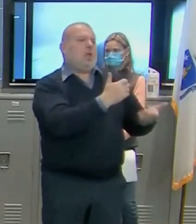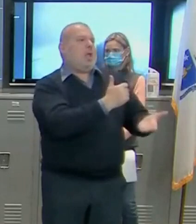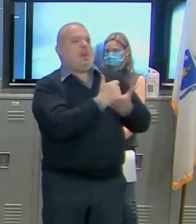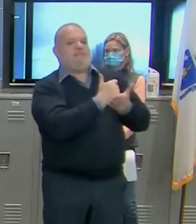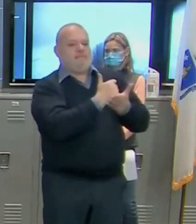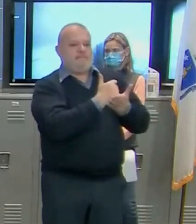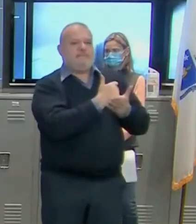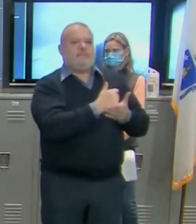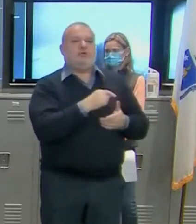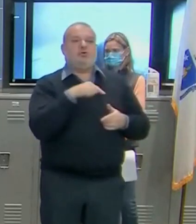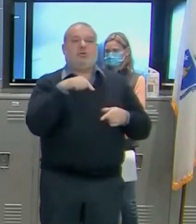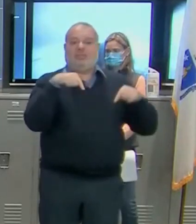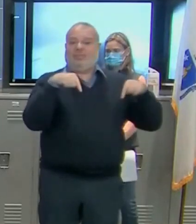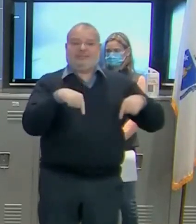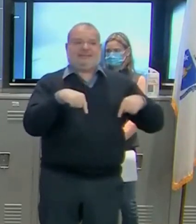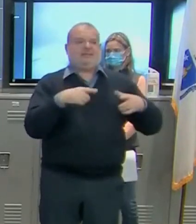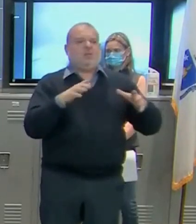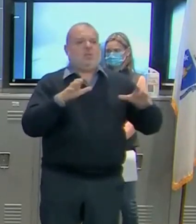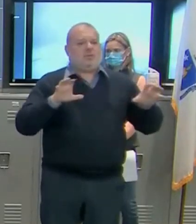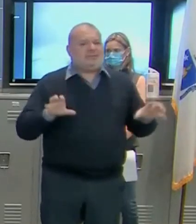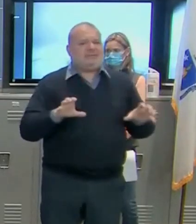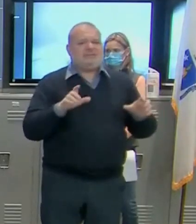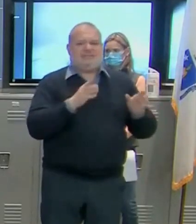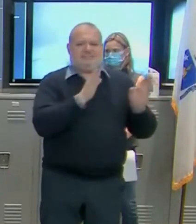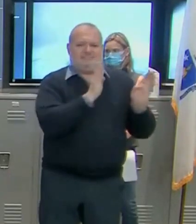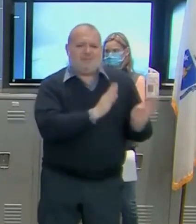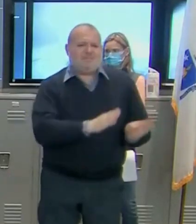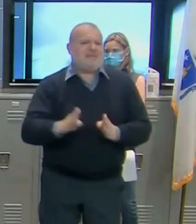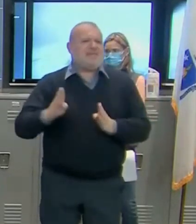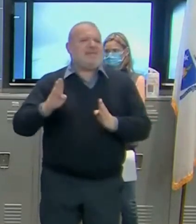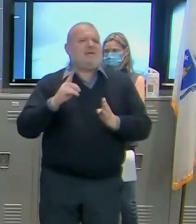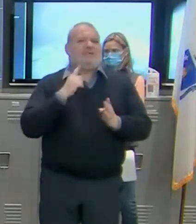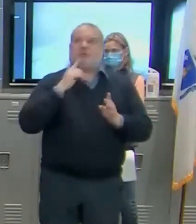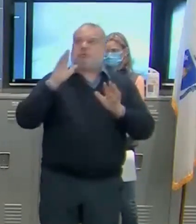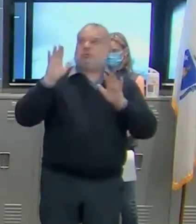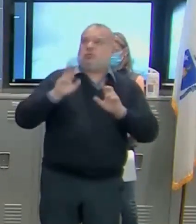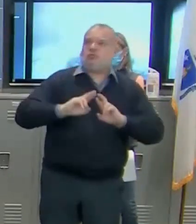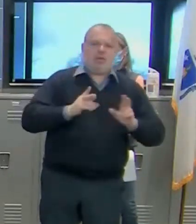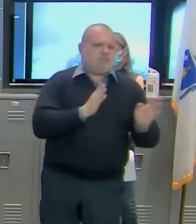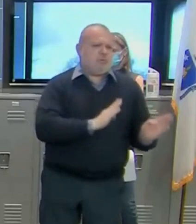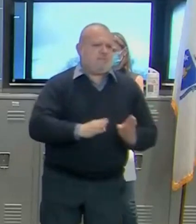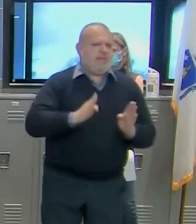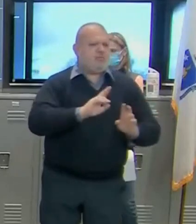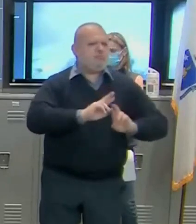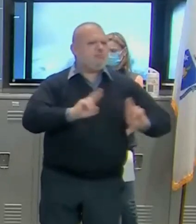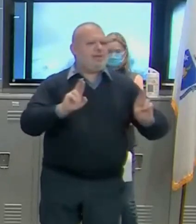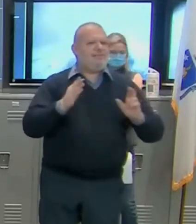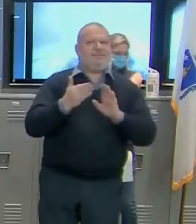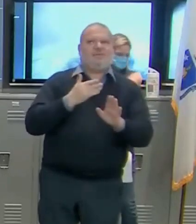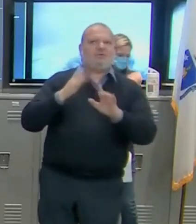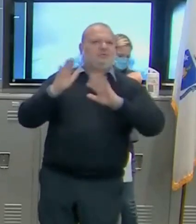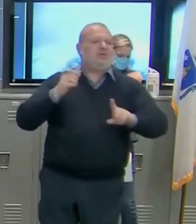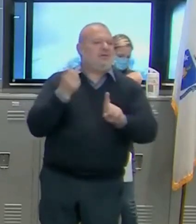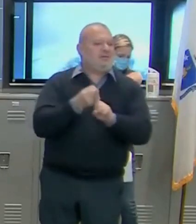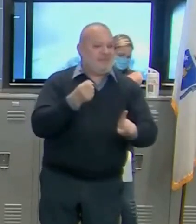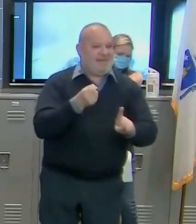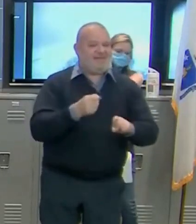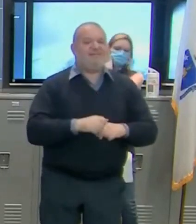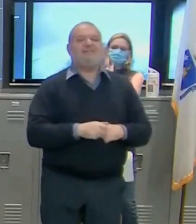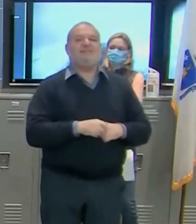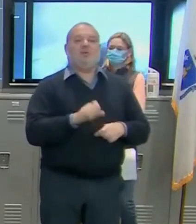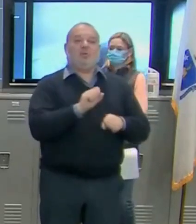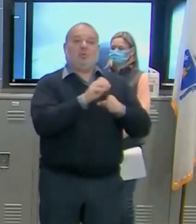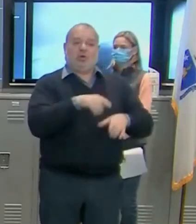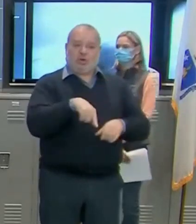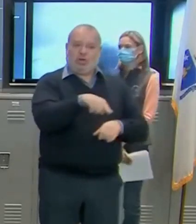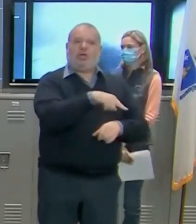response planning that happened before the storm. All emergencies are local, and the folks on the front line are doing an amazing